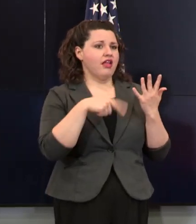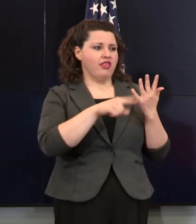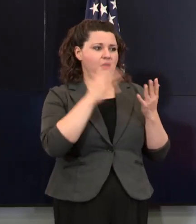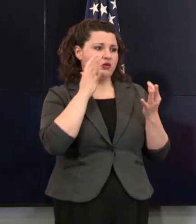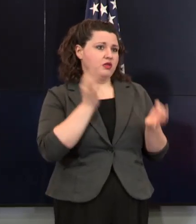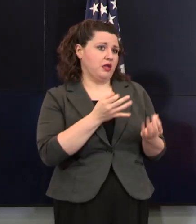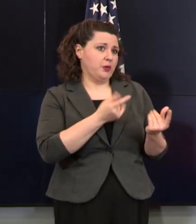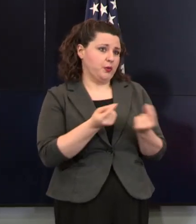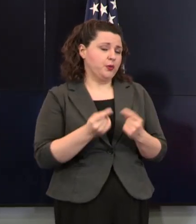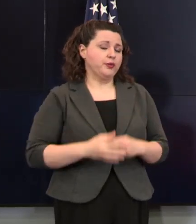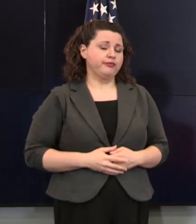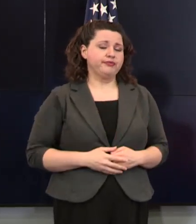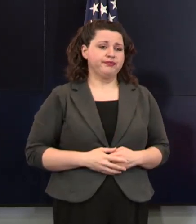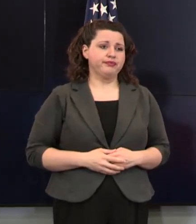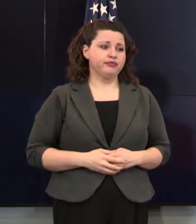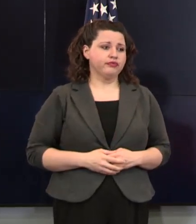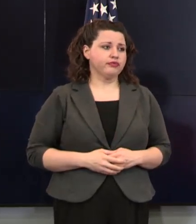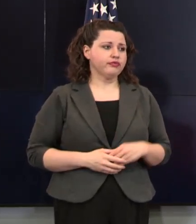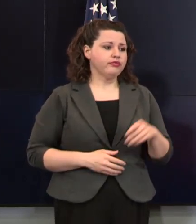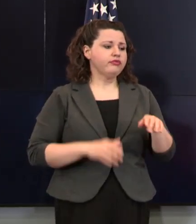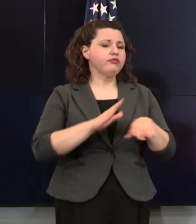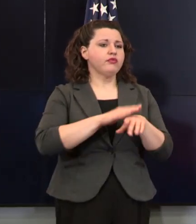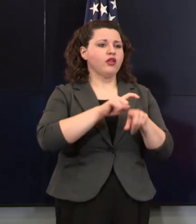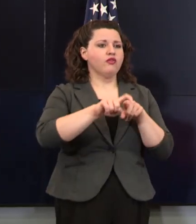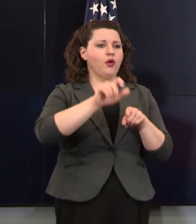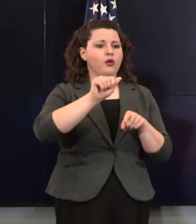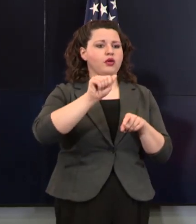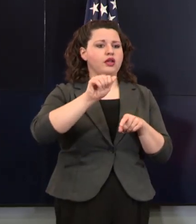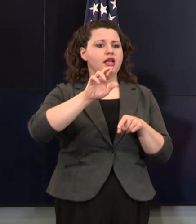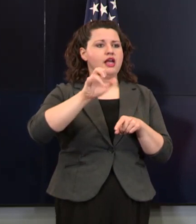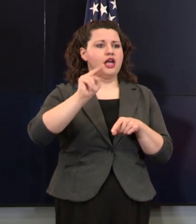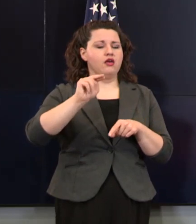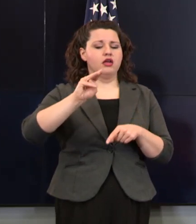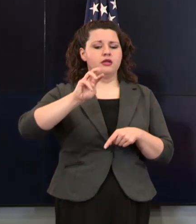what you should do. Aaron Murphy, Lee News.